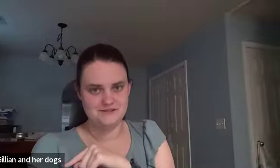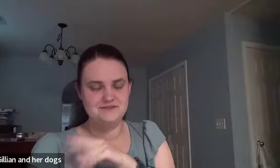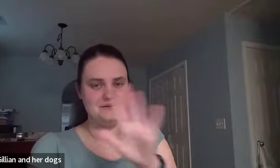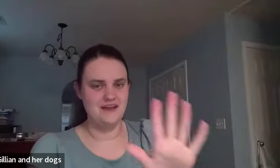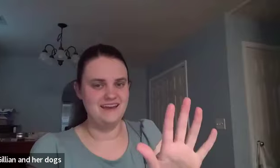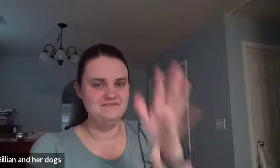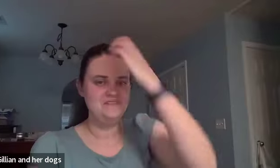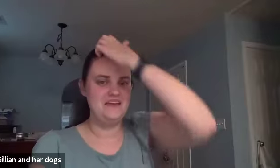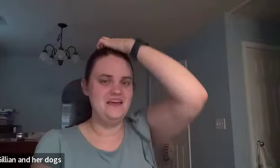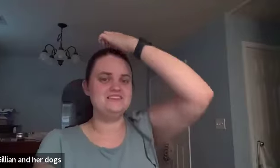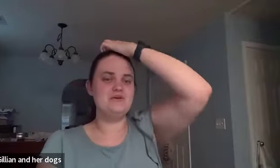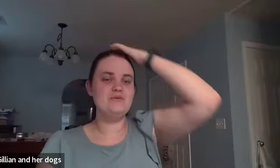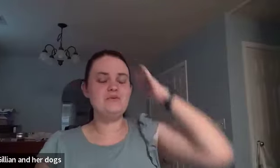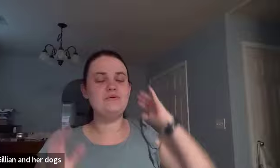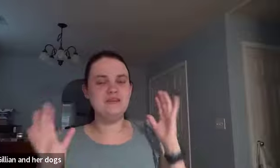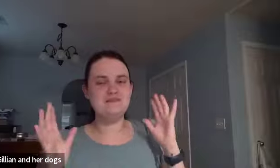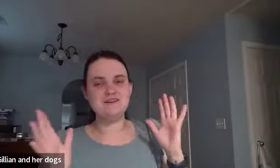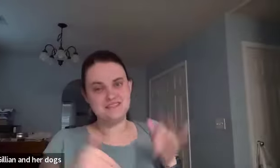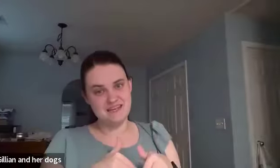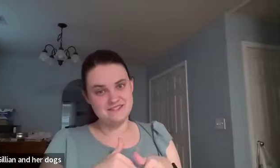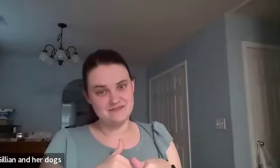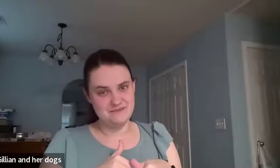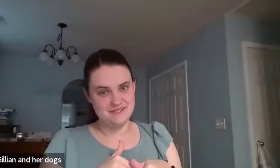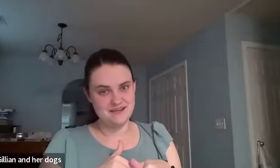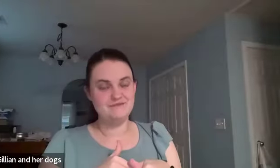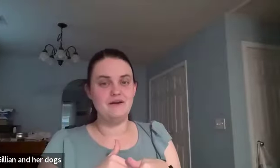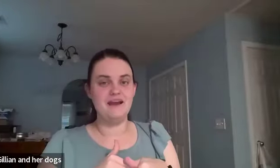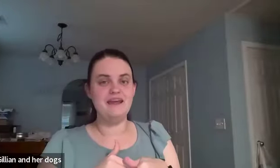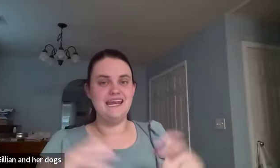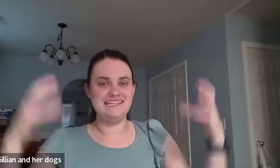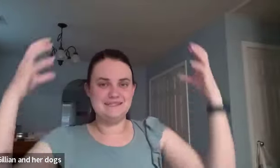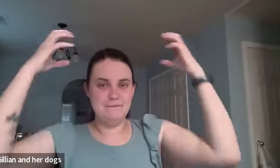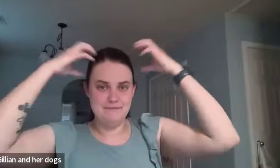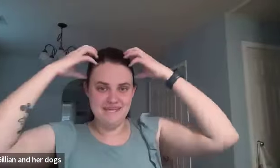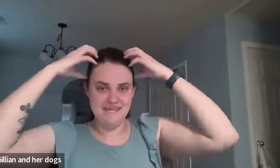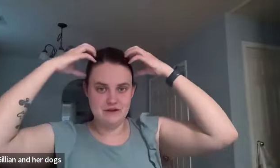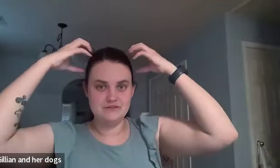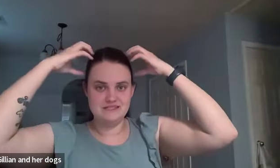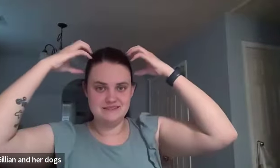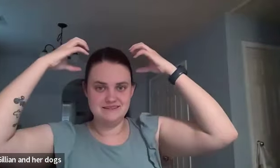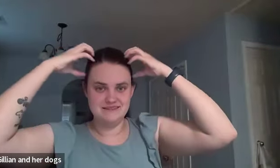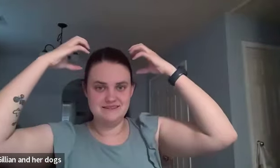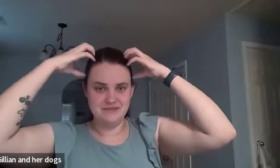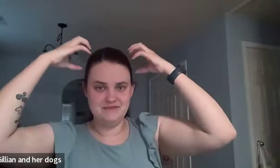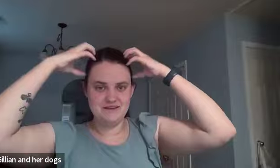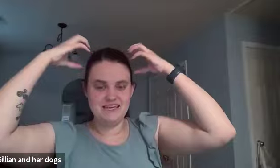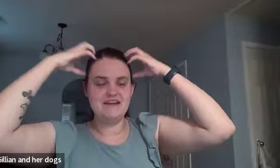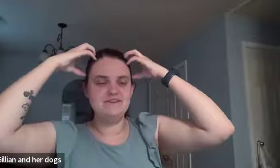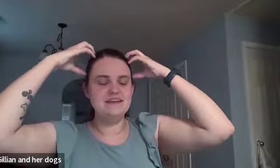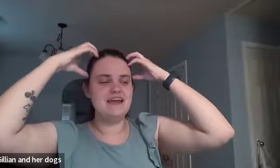mouse, okay? So the Mickey Mouse does have its own name sign, all right? And it's Mickey Mouse. Mickey Mouse. And I feel like